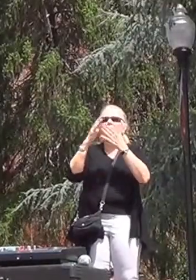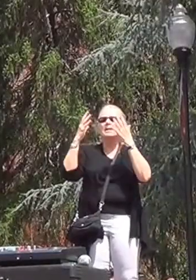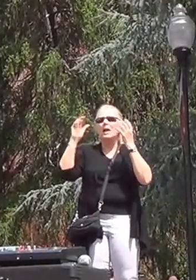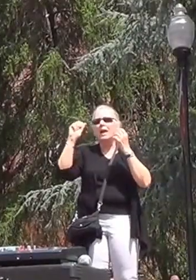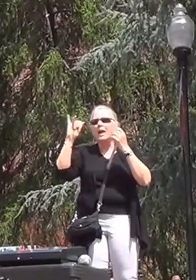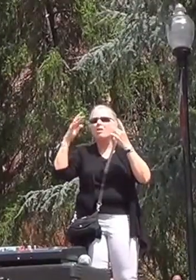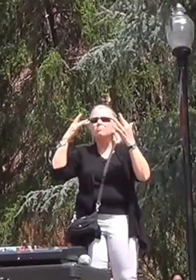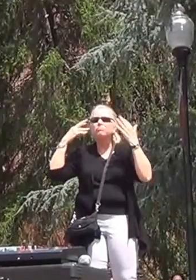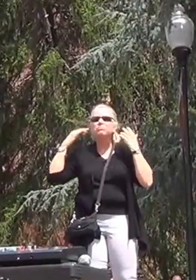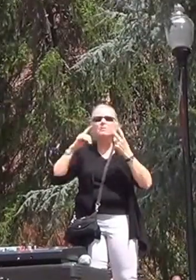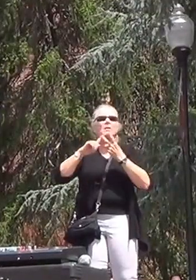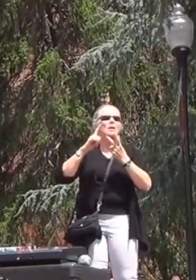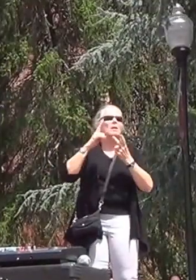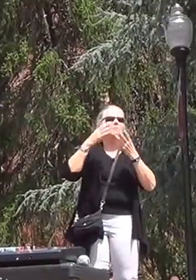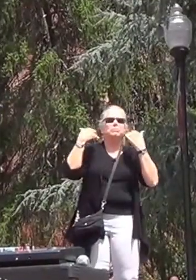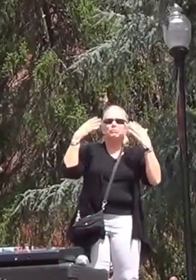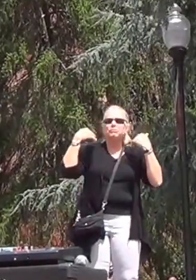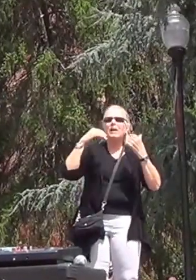clean water.